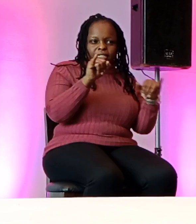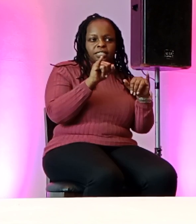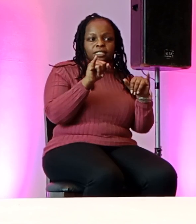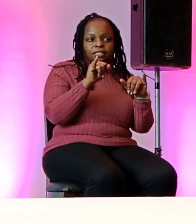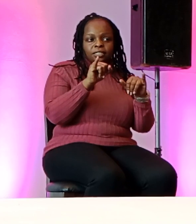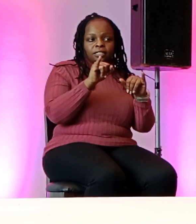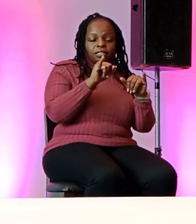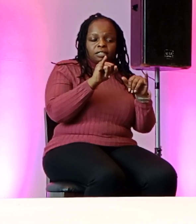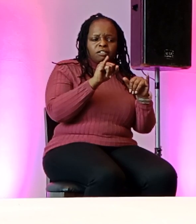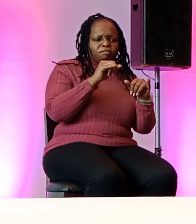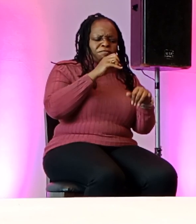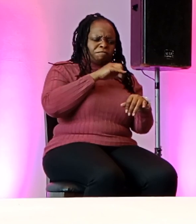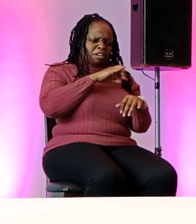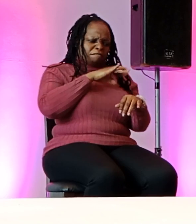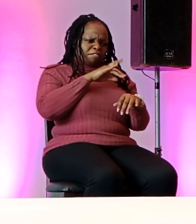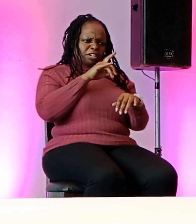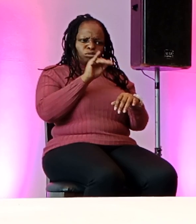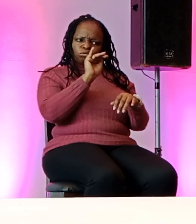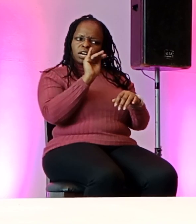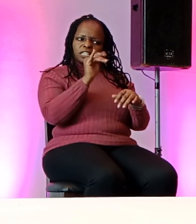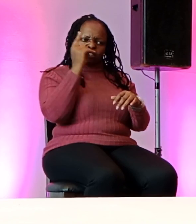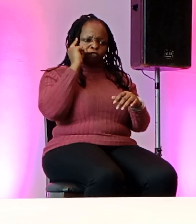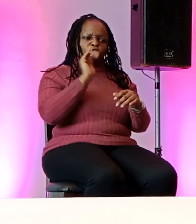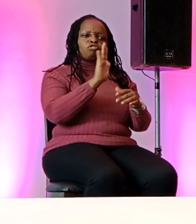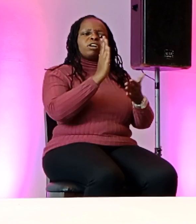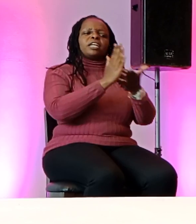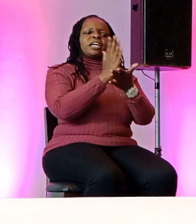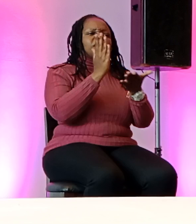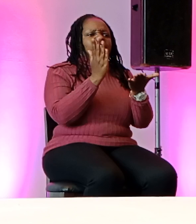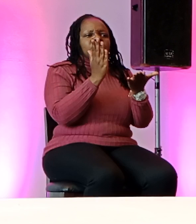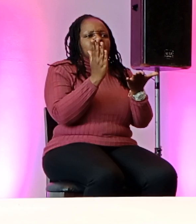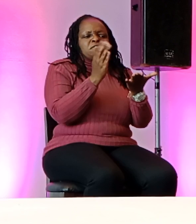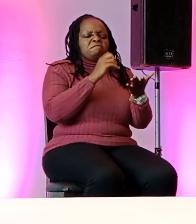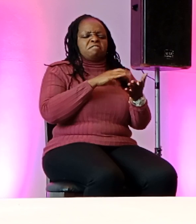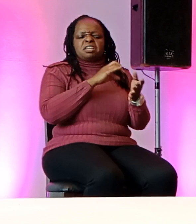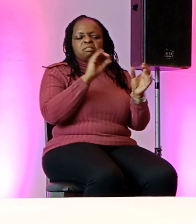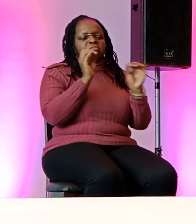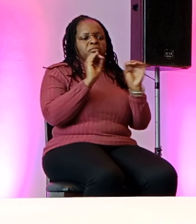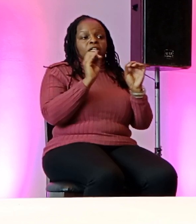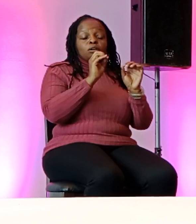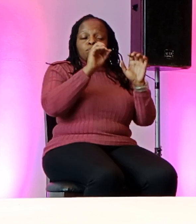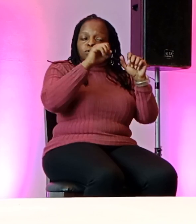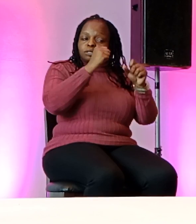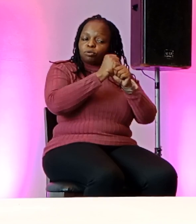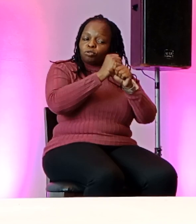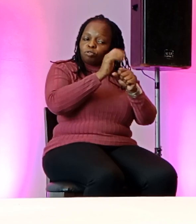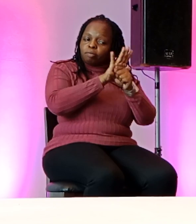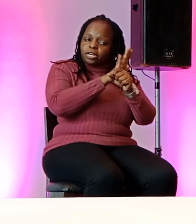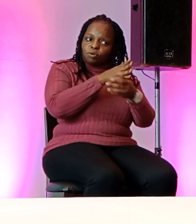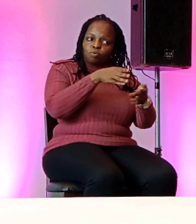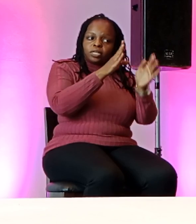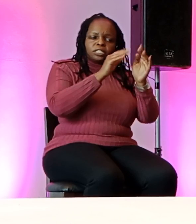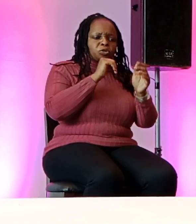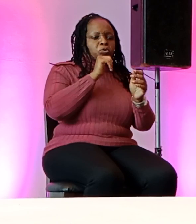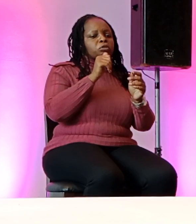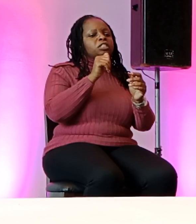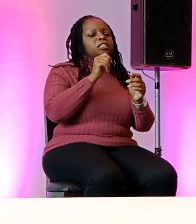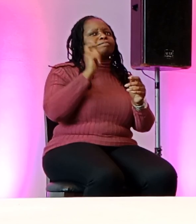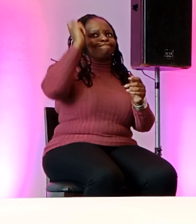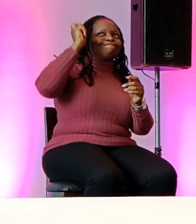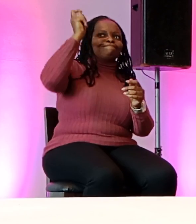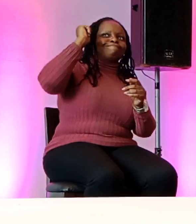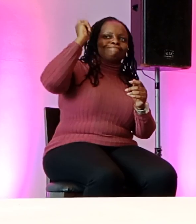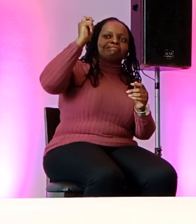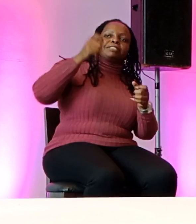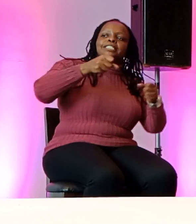And do not fear, asking for accountability can be done in many ways. It's not only going to the streets, that's just one